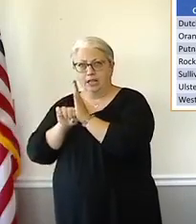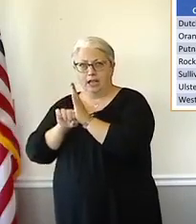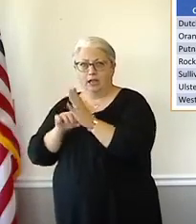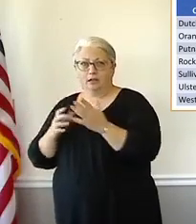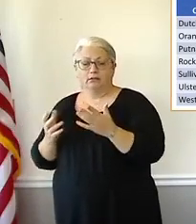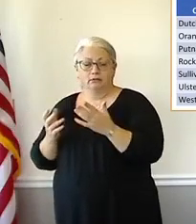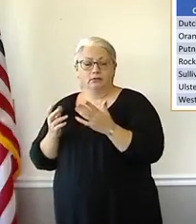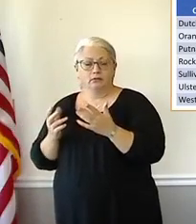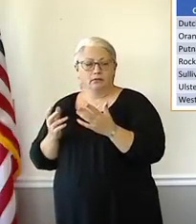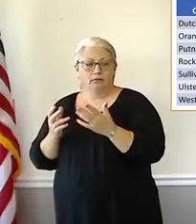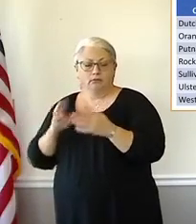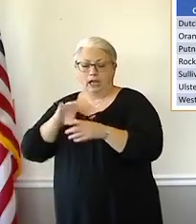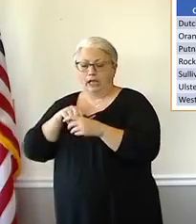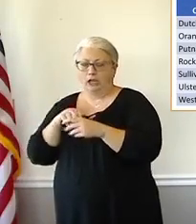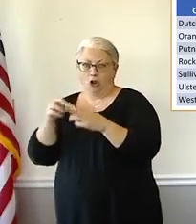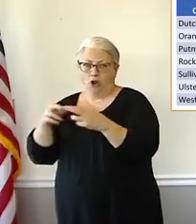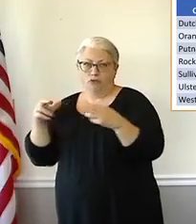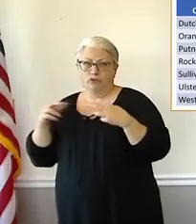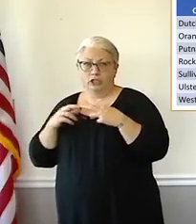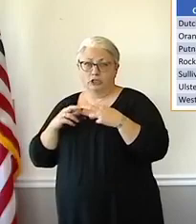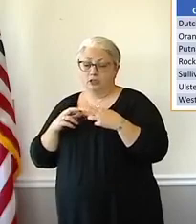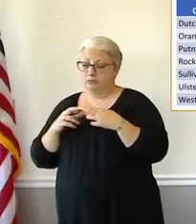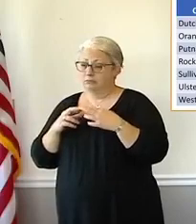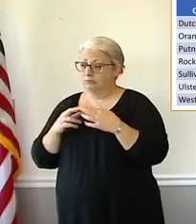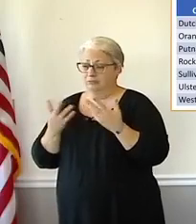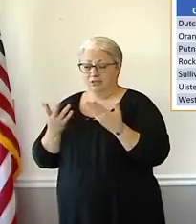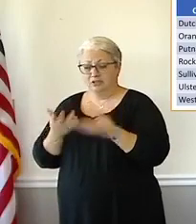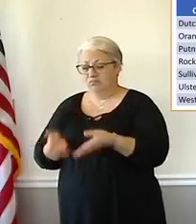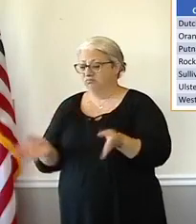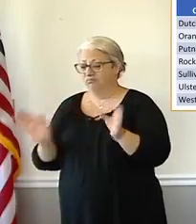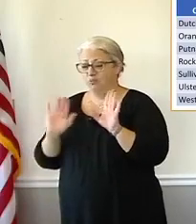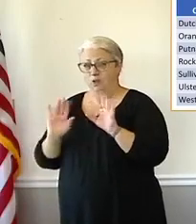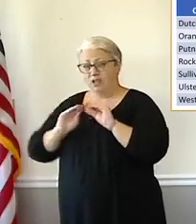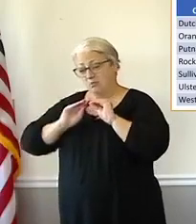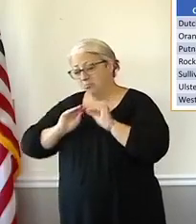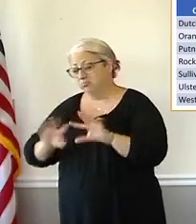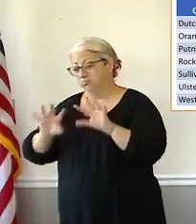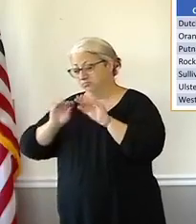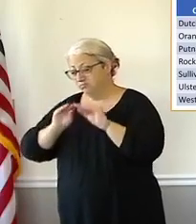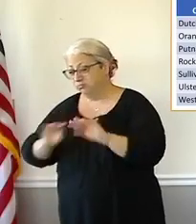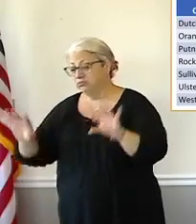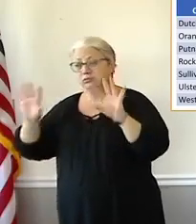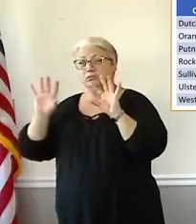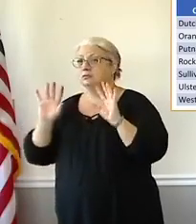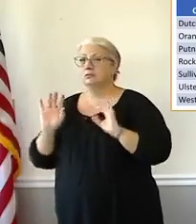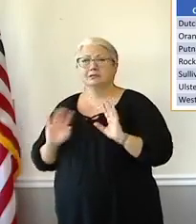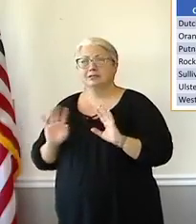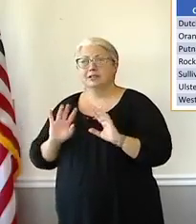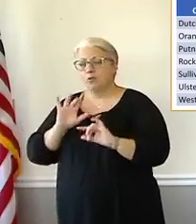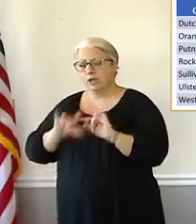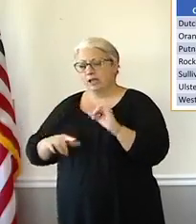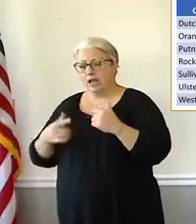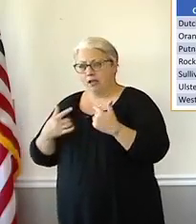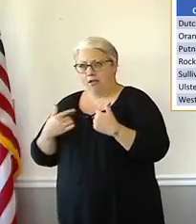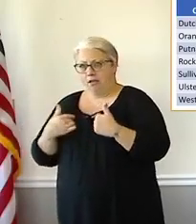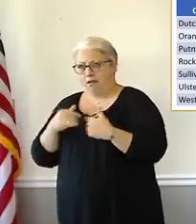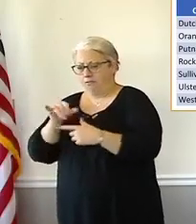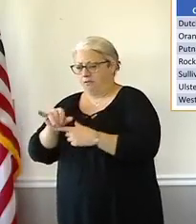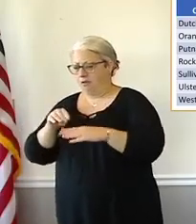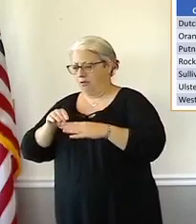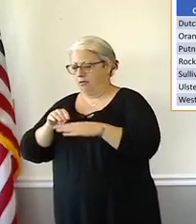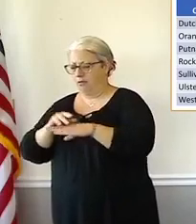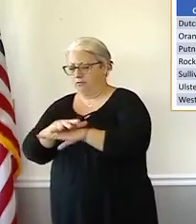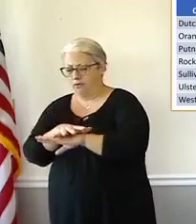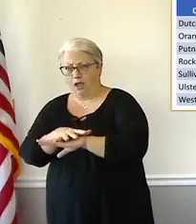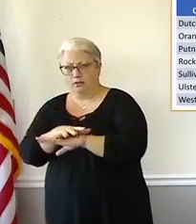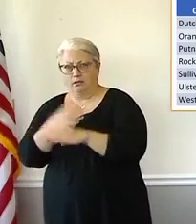counties in our region, there's just widespread community transmission. We can't have that affect the health and safety of others. So